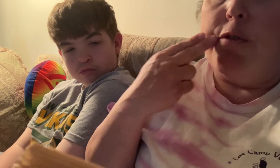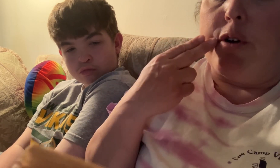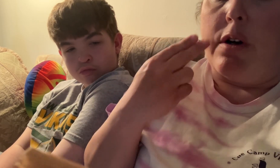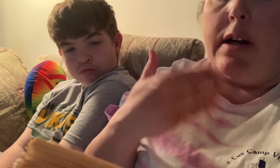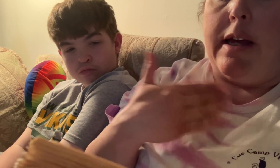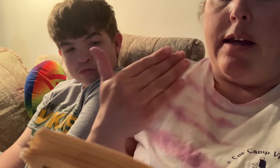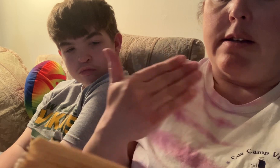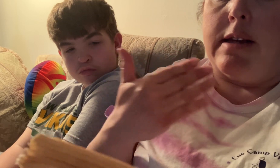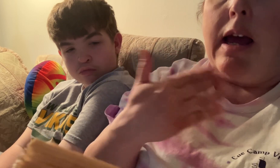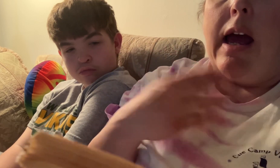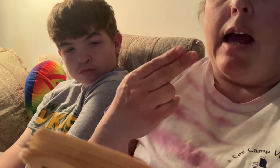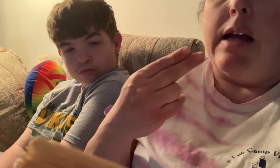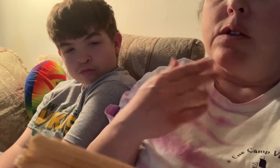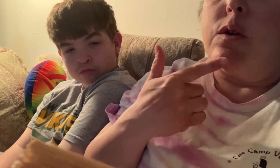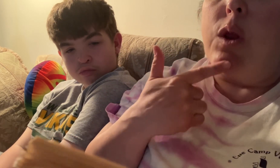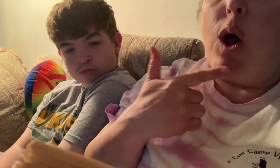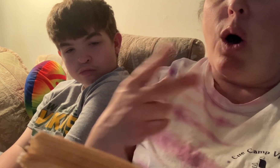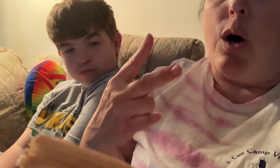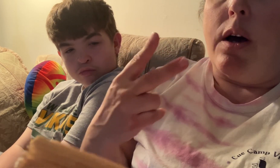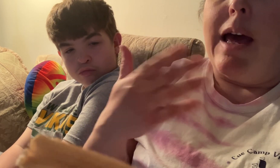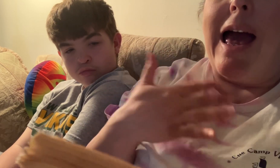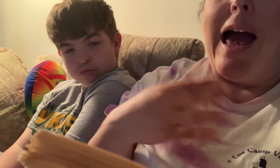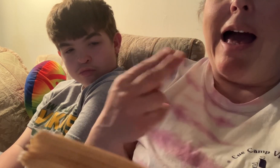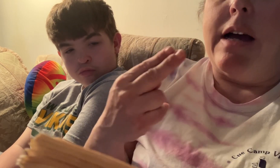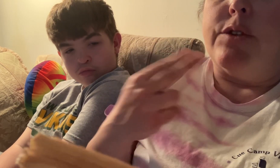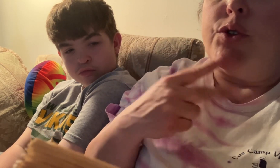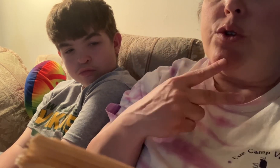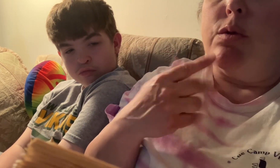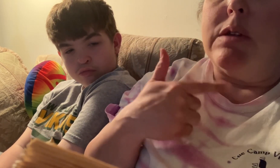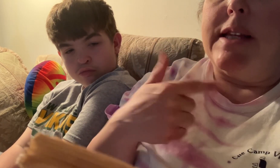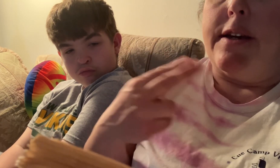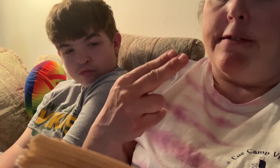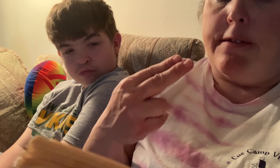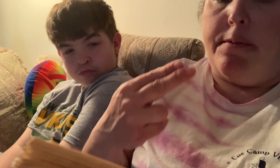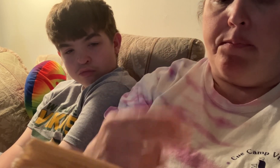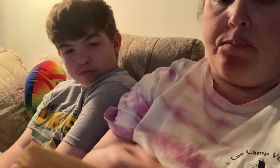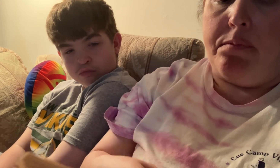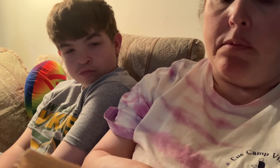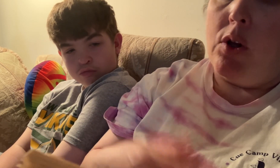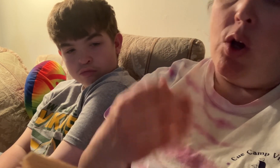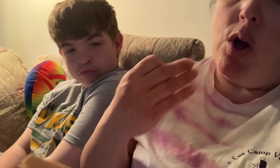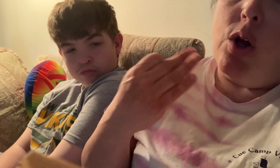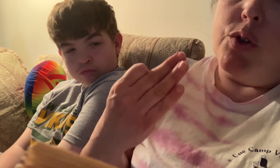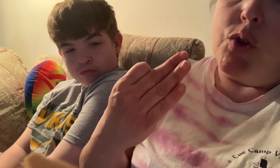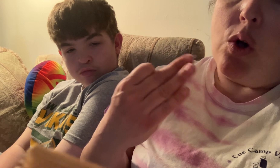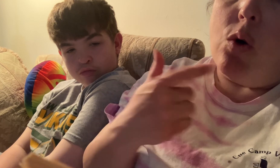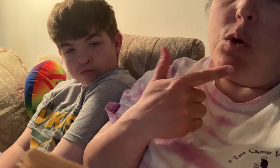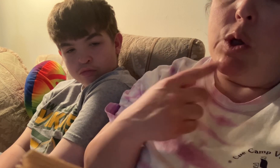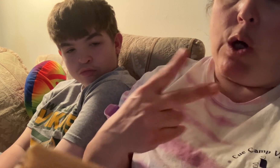over it as long as you live. So